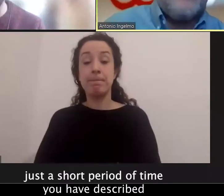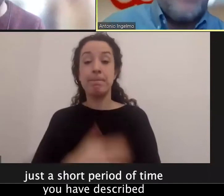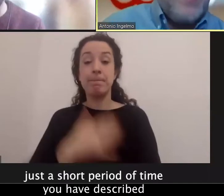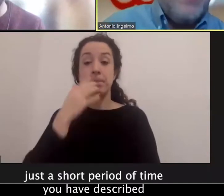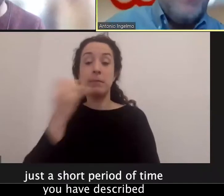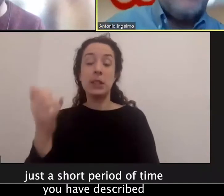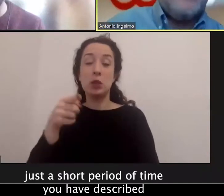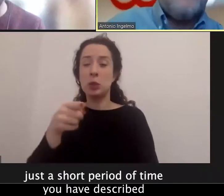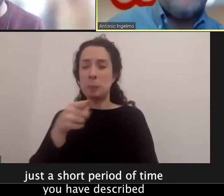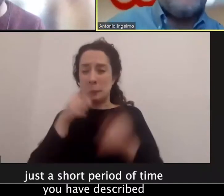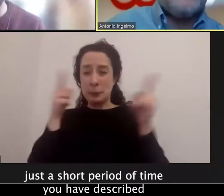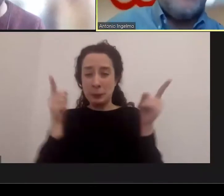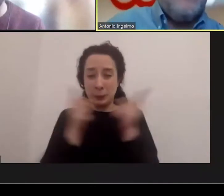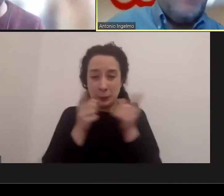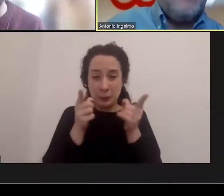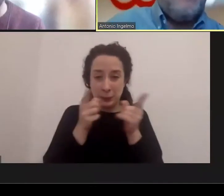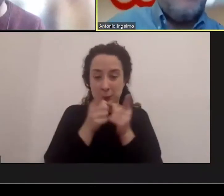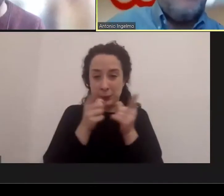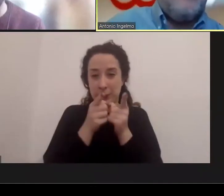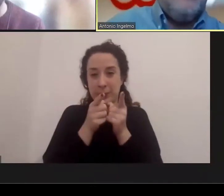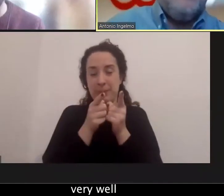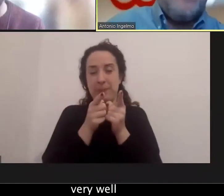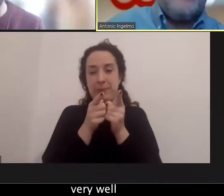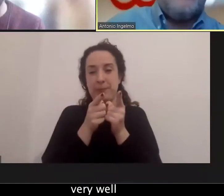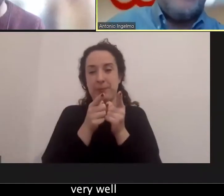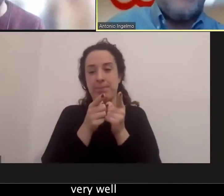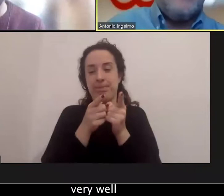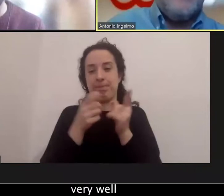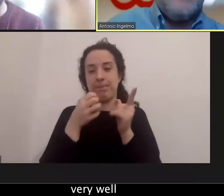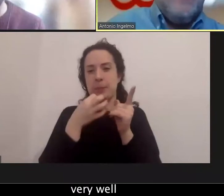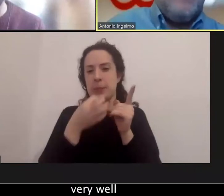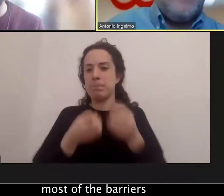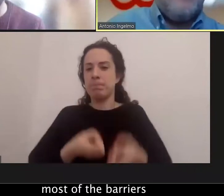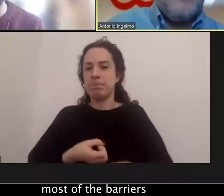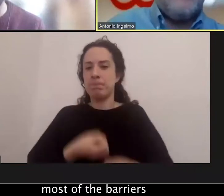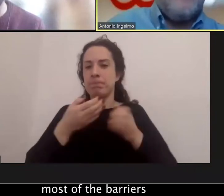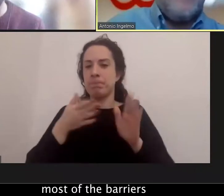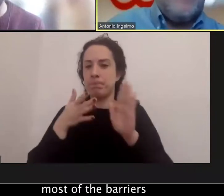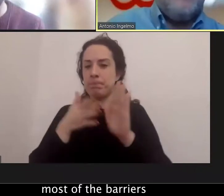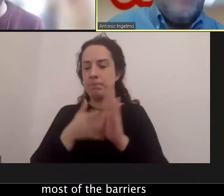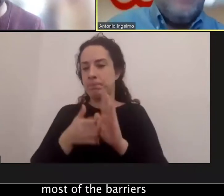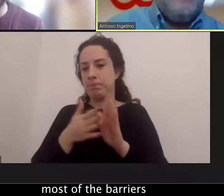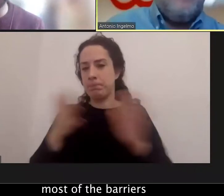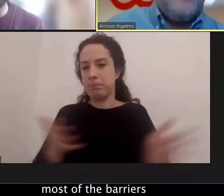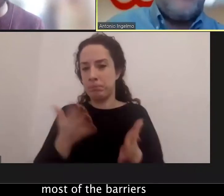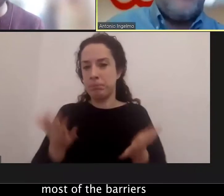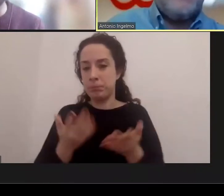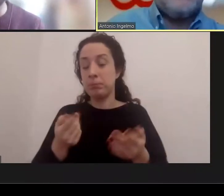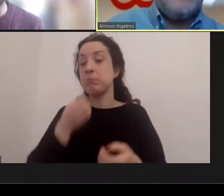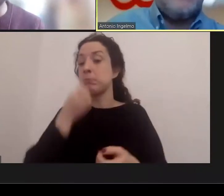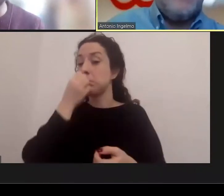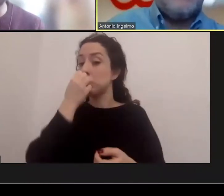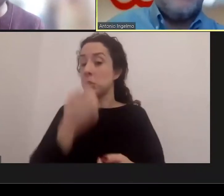of time, you have described very well most of the